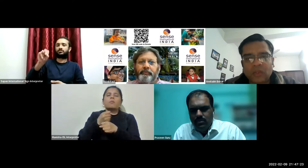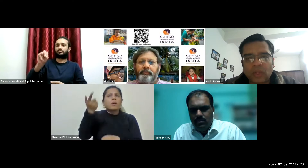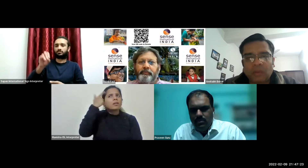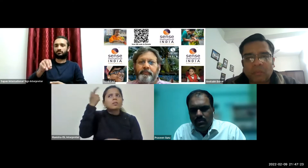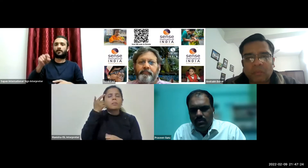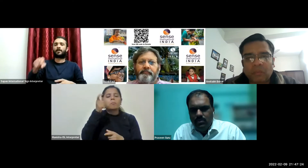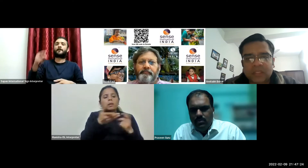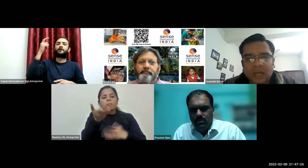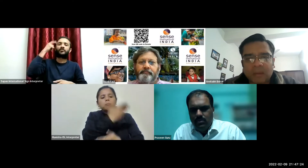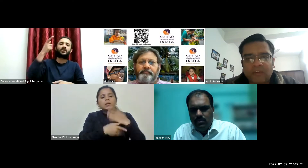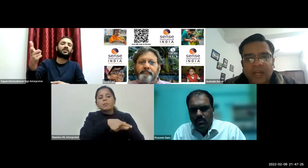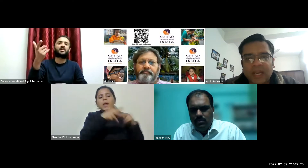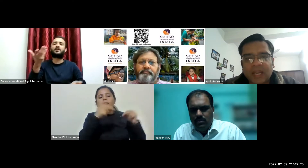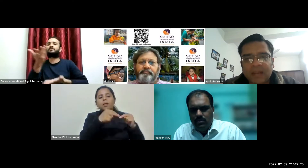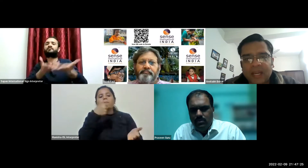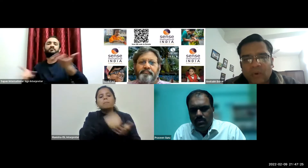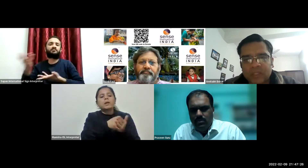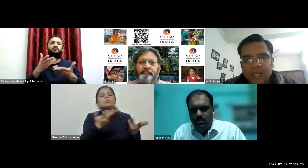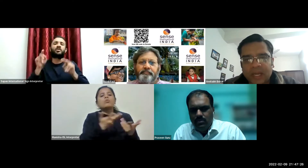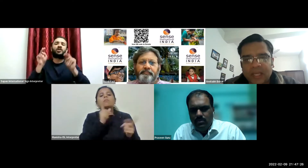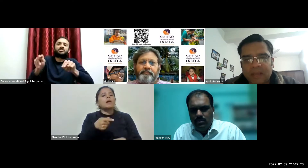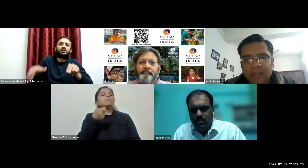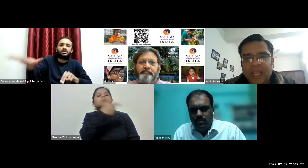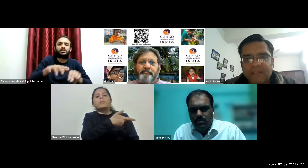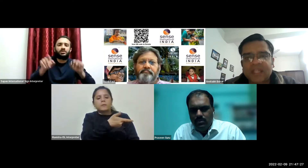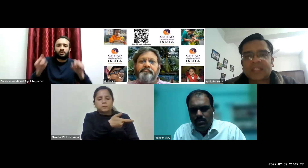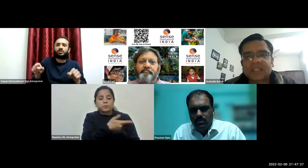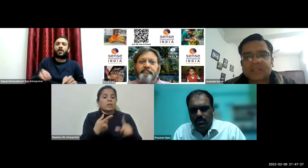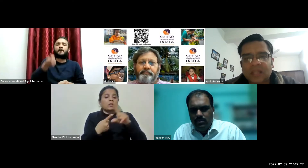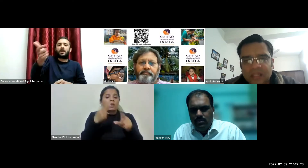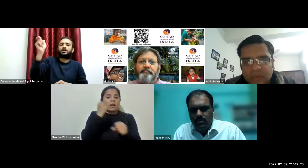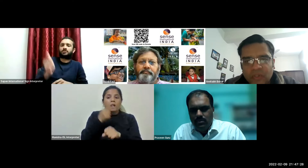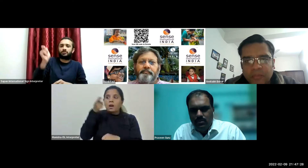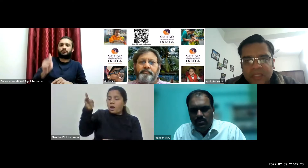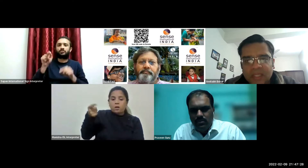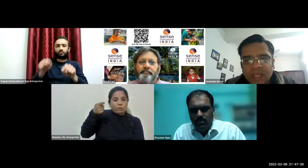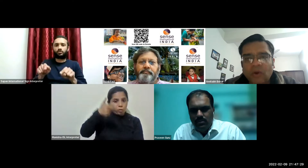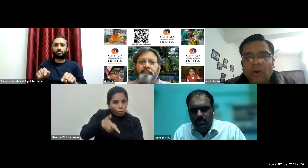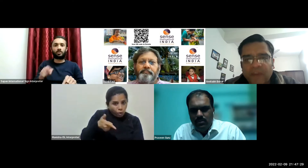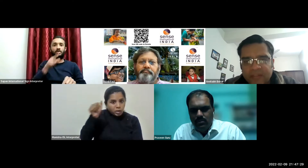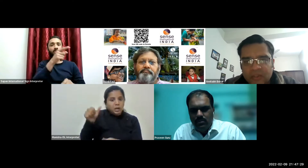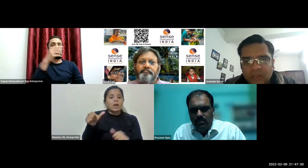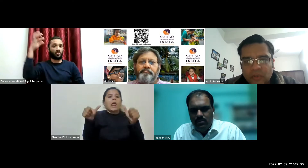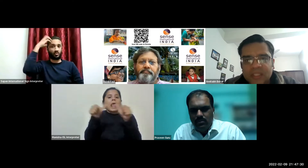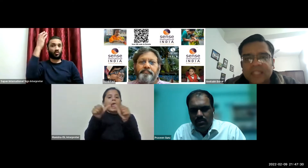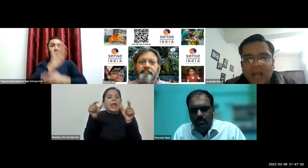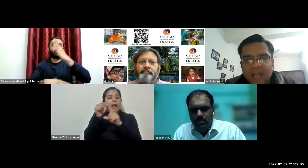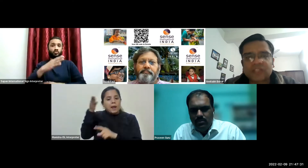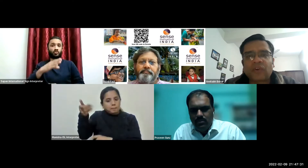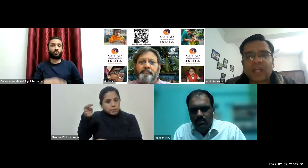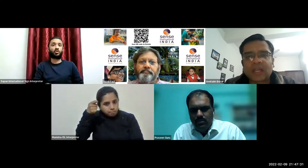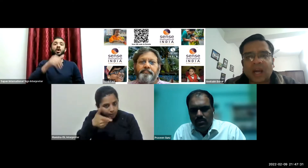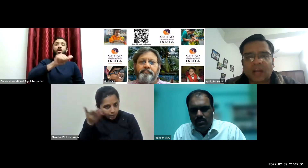about, what is Government of India giving and what is Telangana giving. If it is 3,000 rupees or 5,000 rupees,